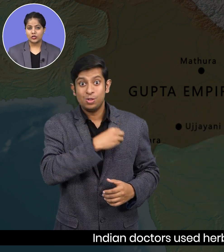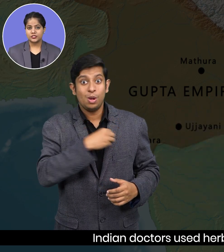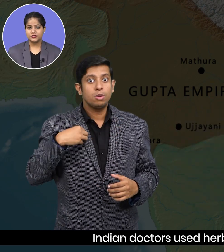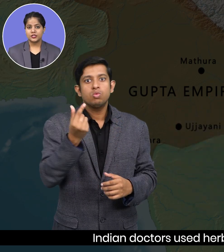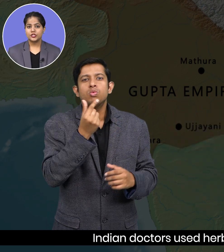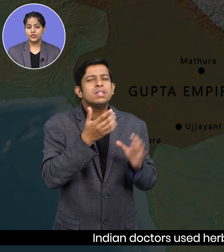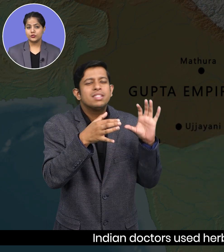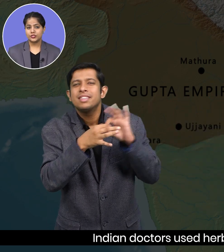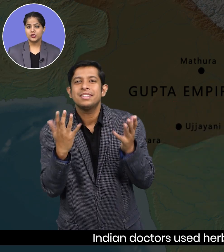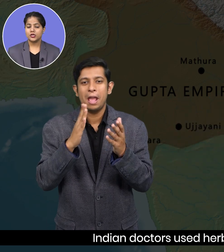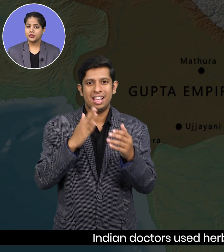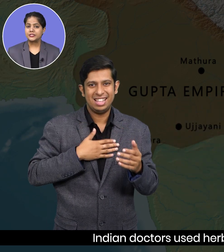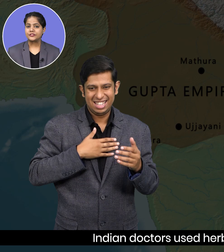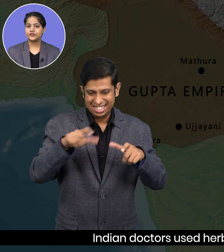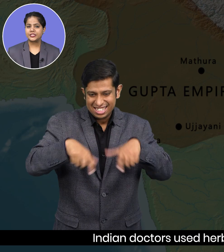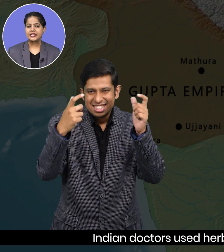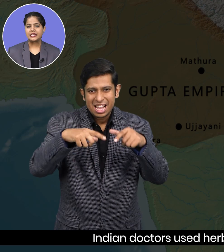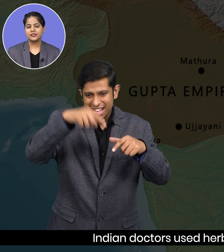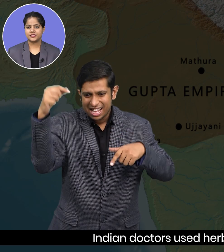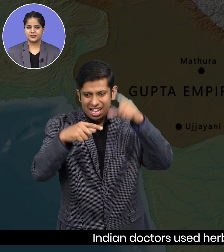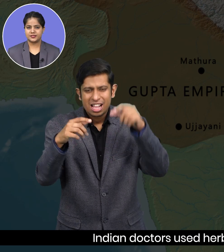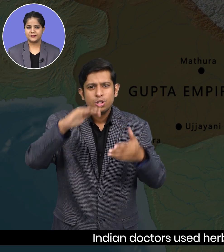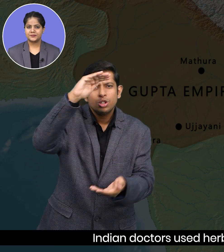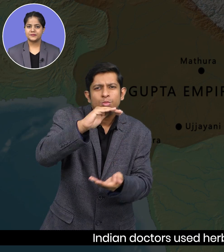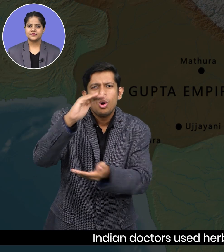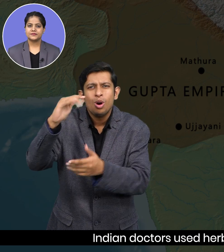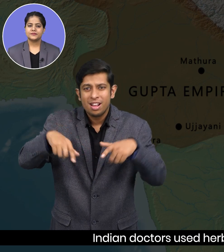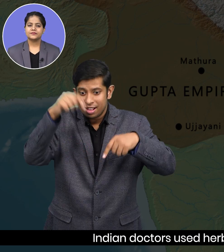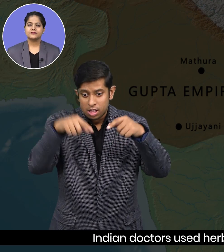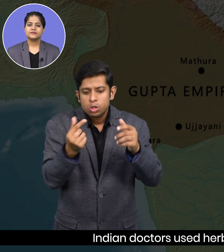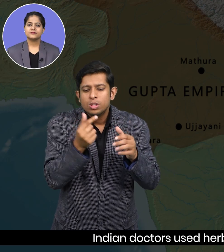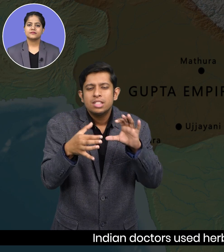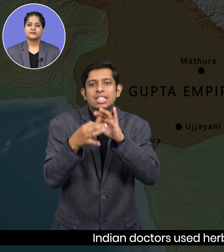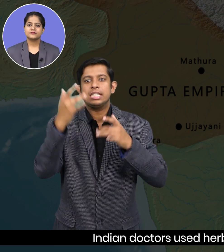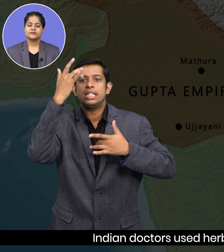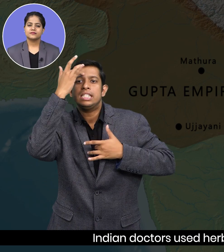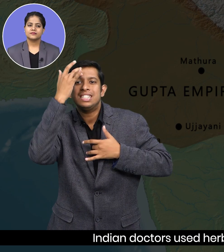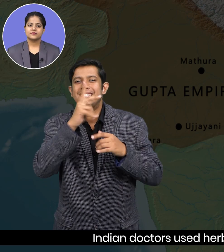Indian doctors used herbs in treating illnesses.